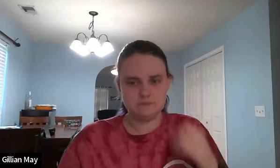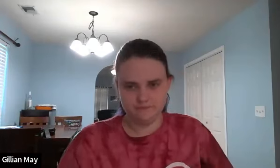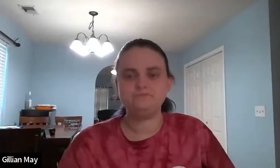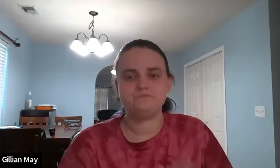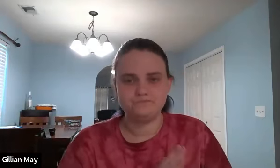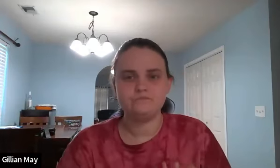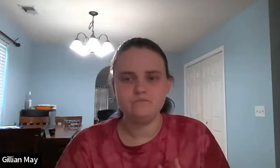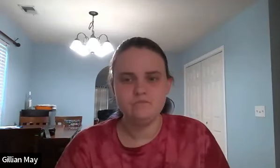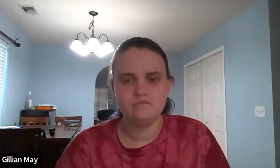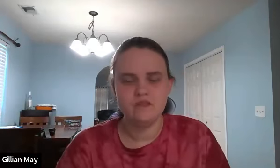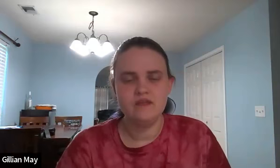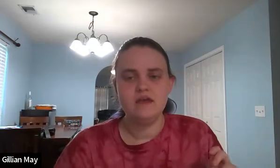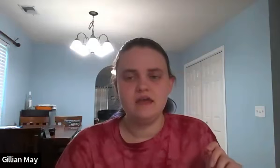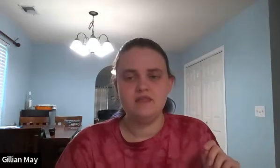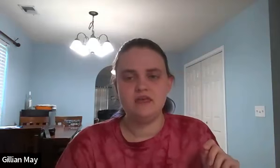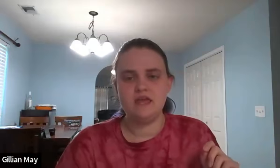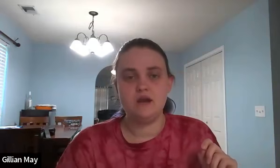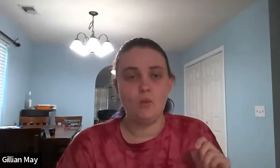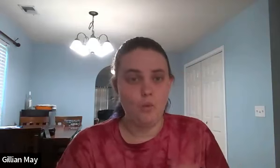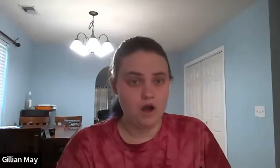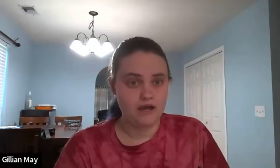Mm-hmm. And then why.